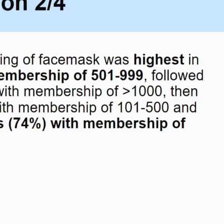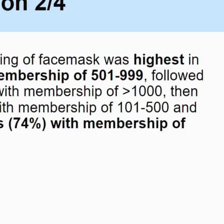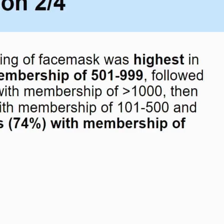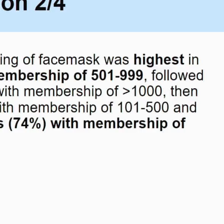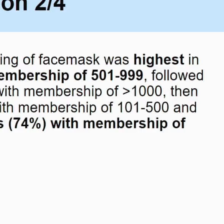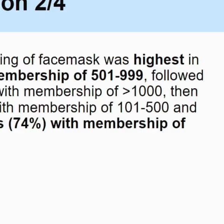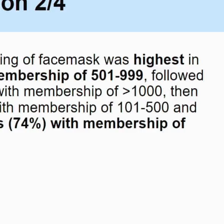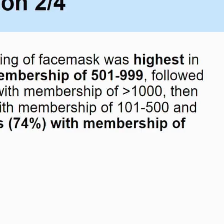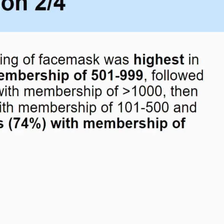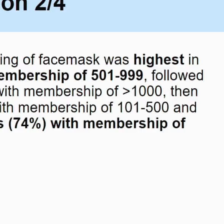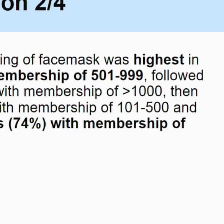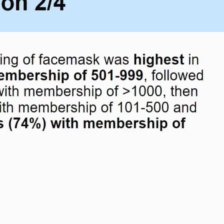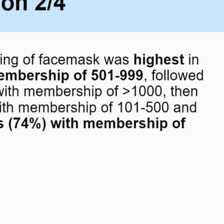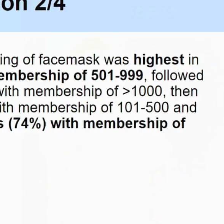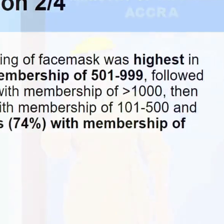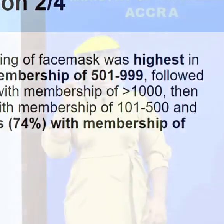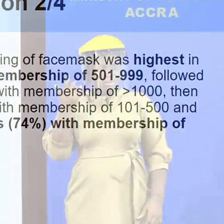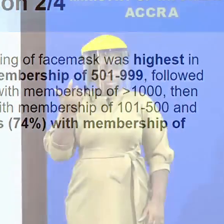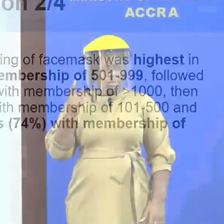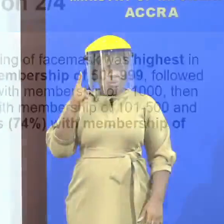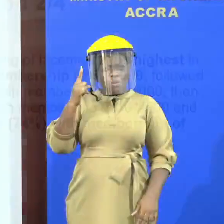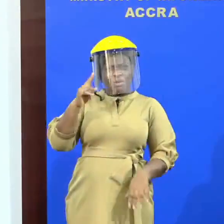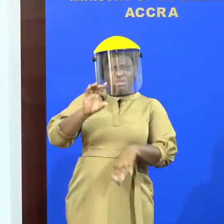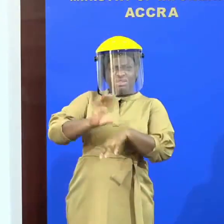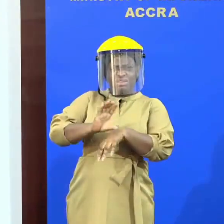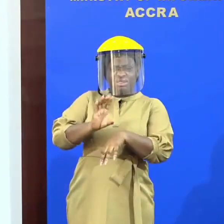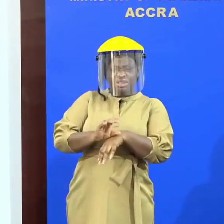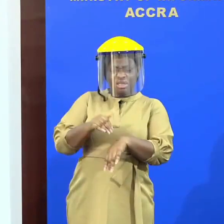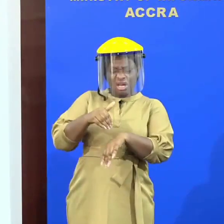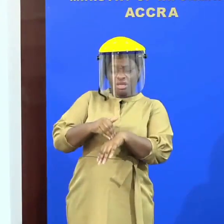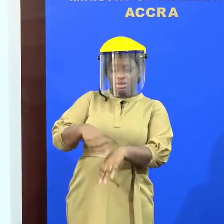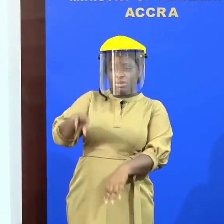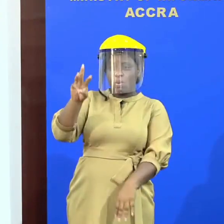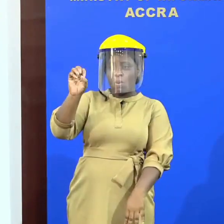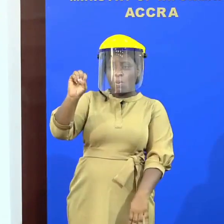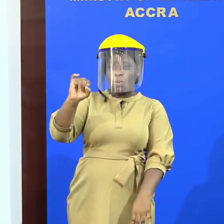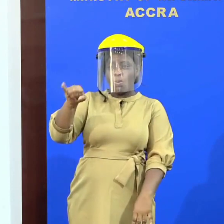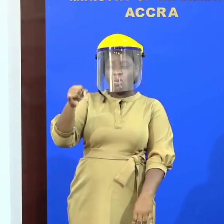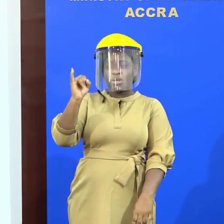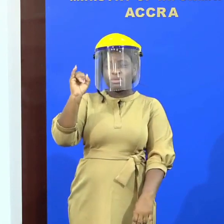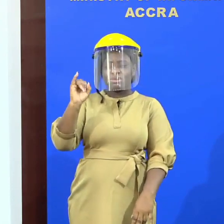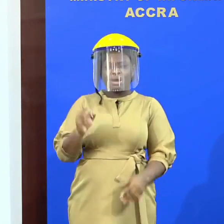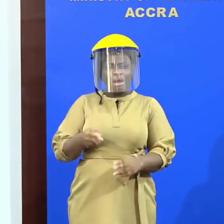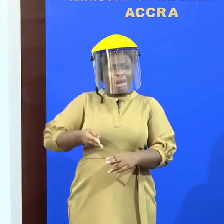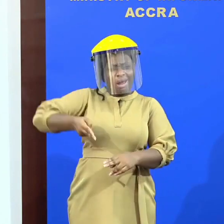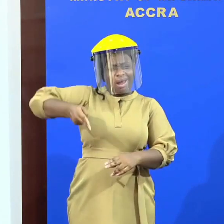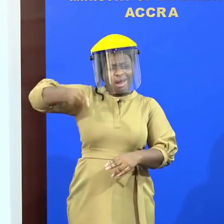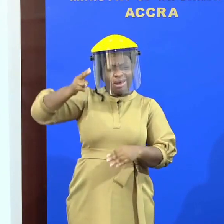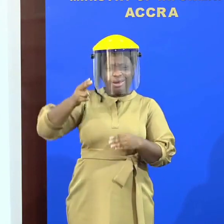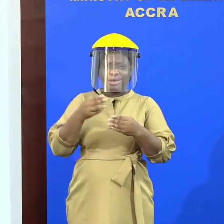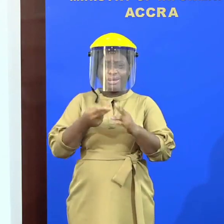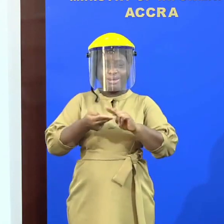We found that one church in Wejabawe had the highest proportion of members wearing the face mask